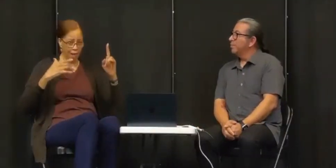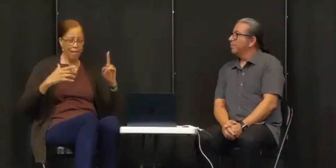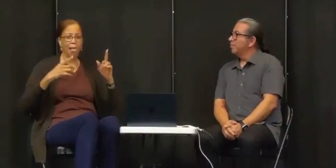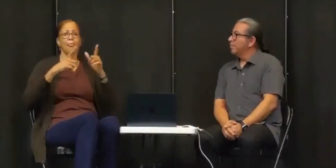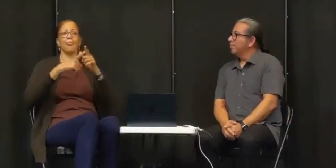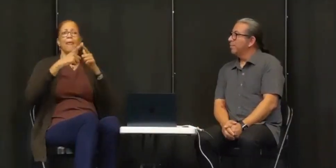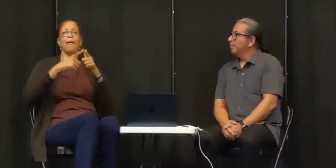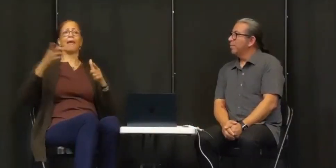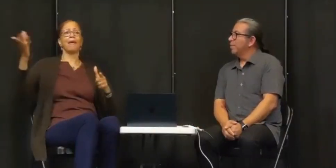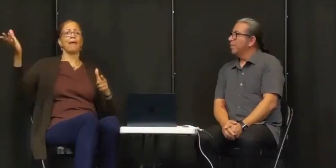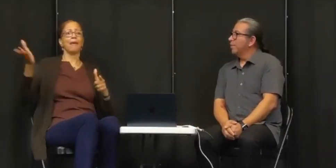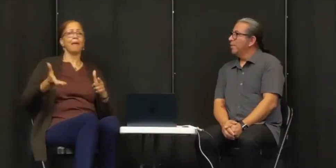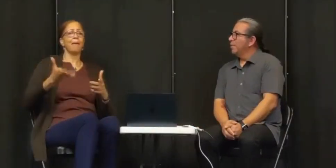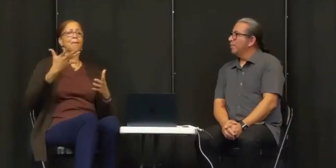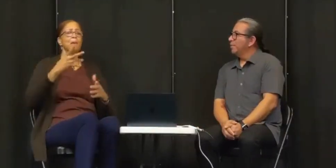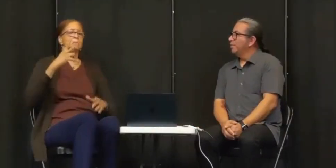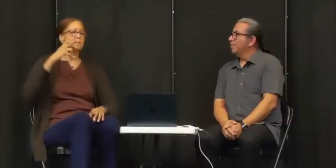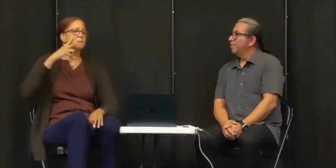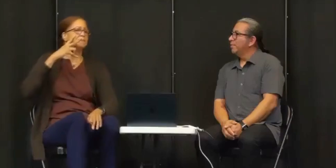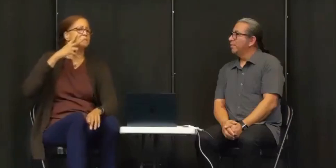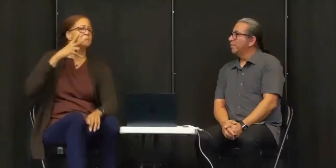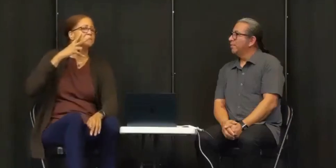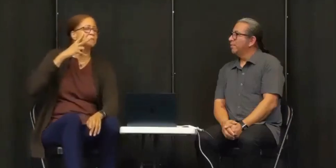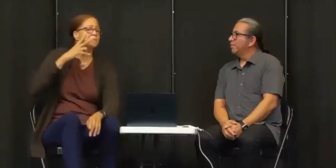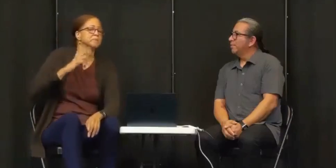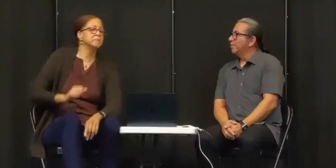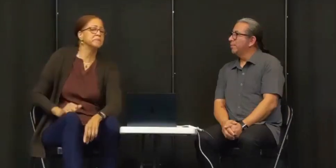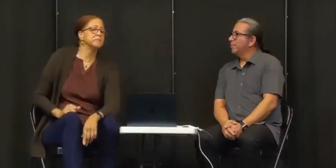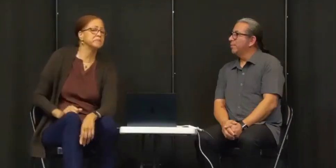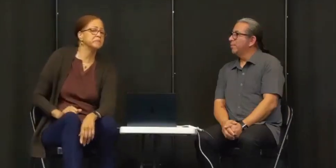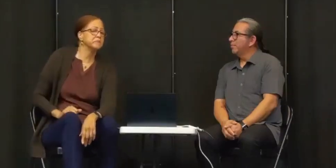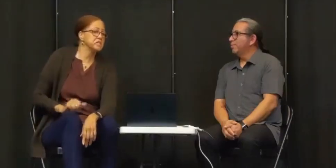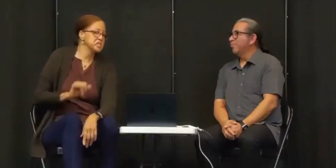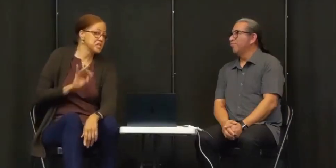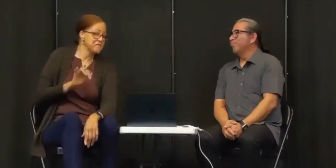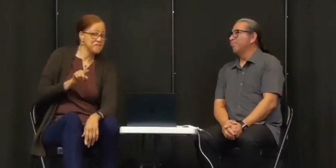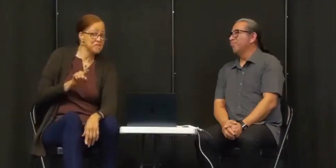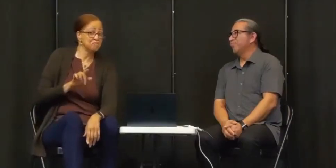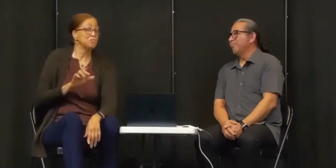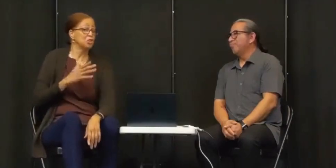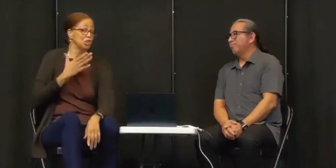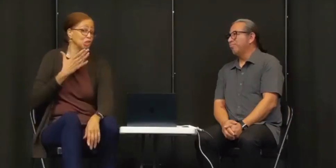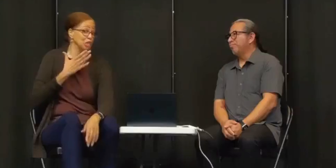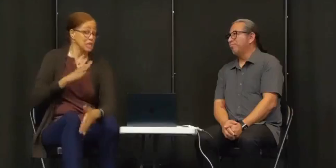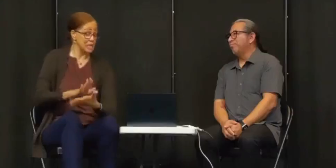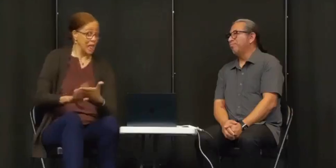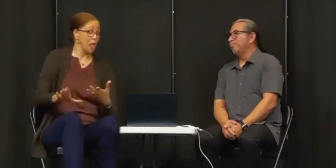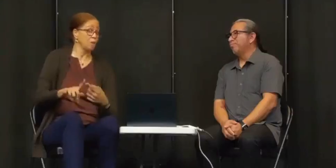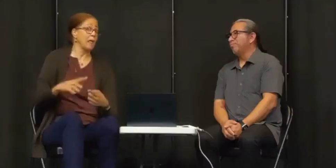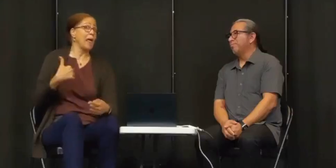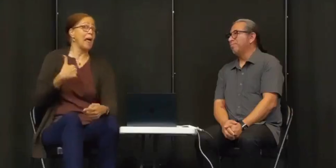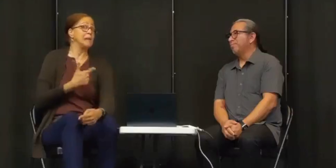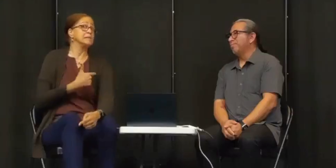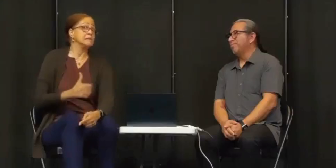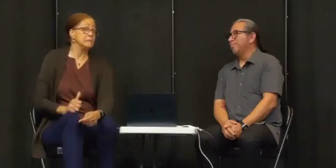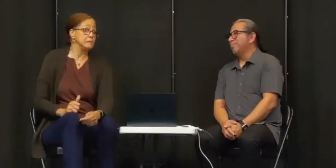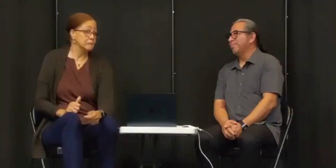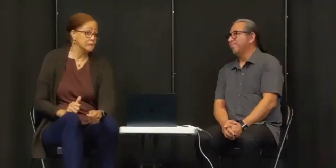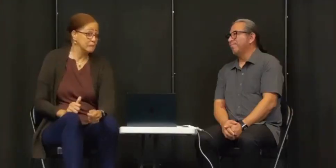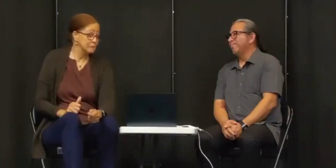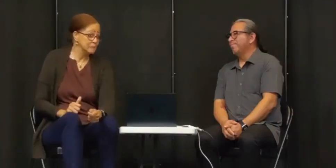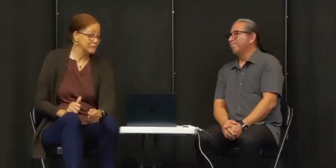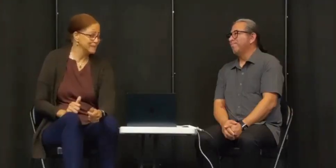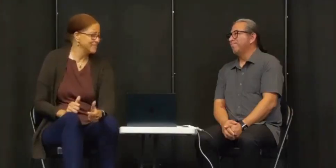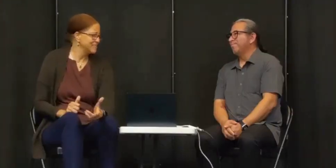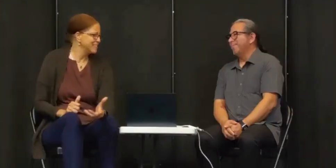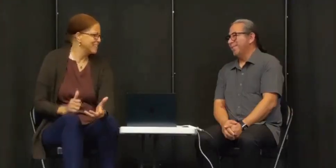very isolated when I'm here alone. If I have another deaf friend, maybe I would have a better time. And then also,